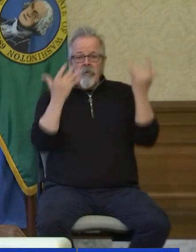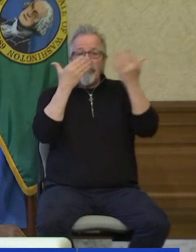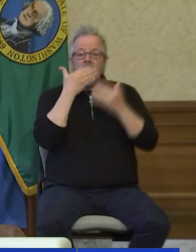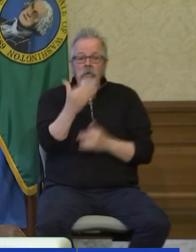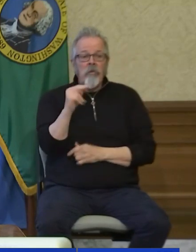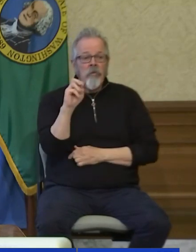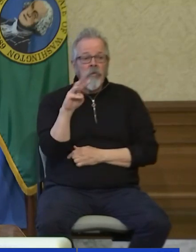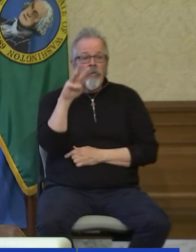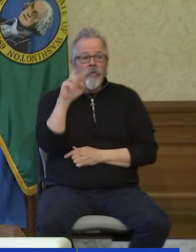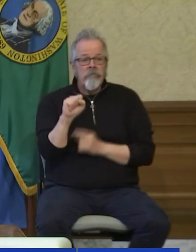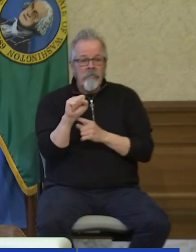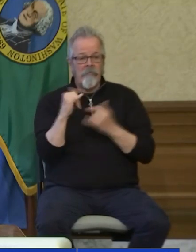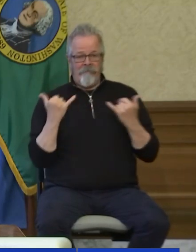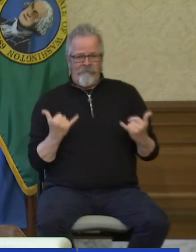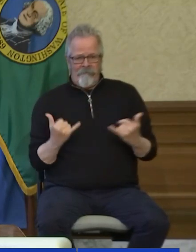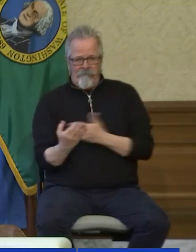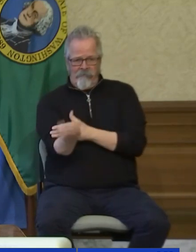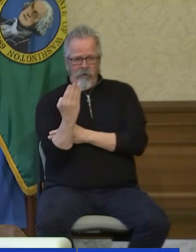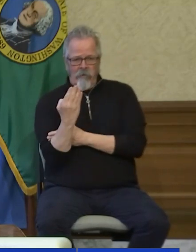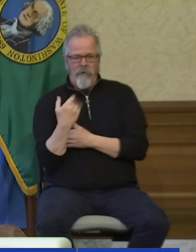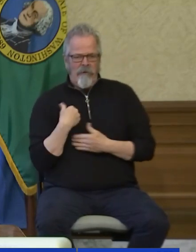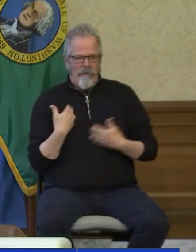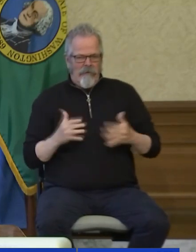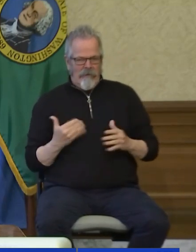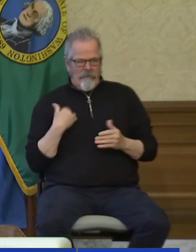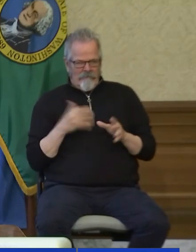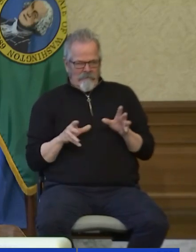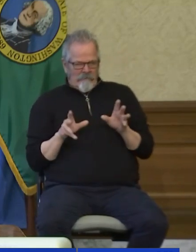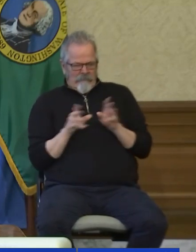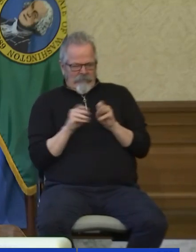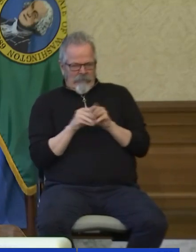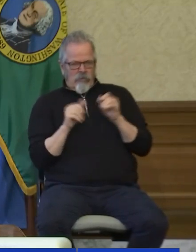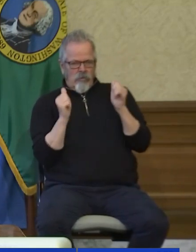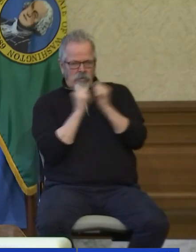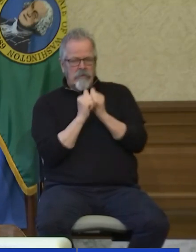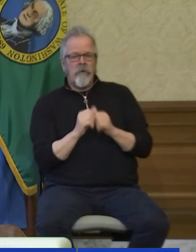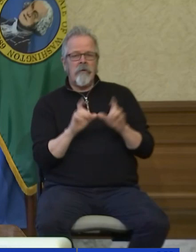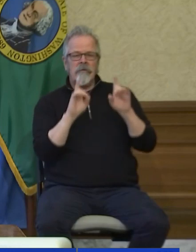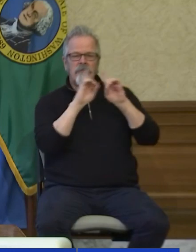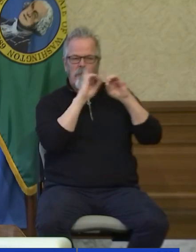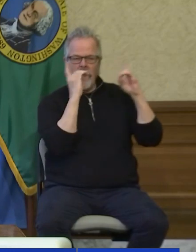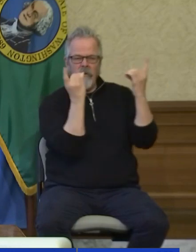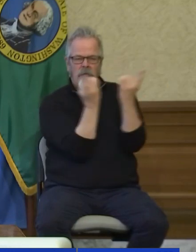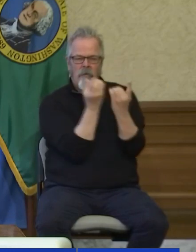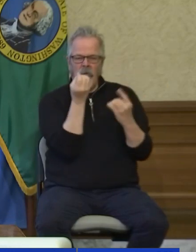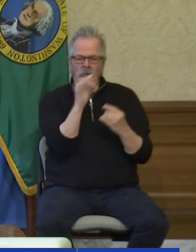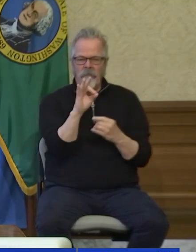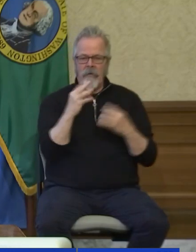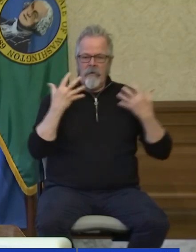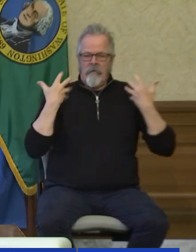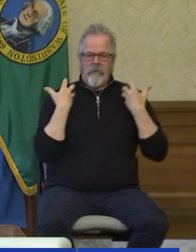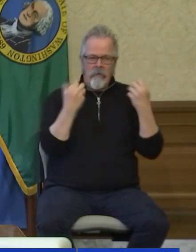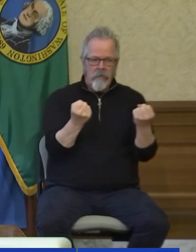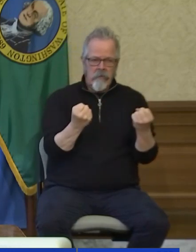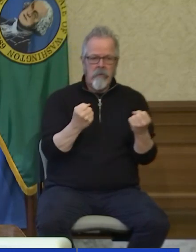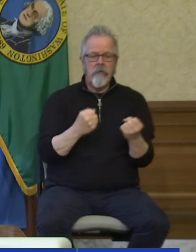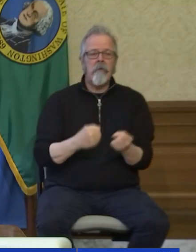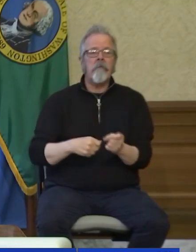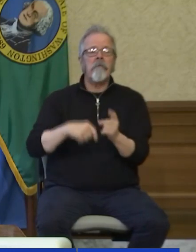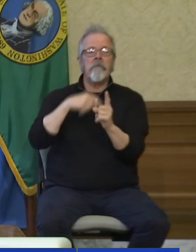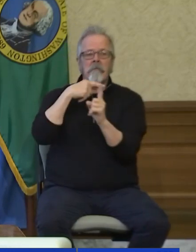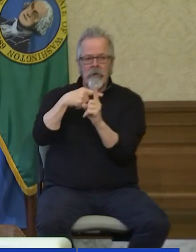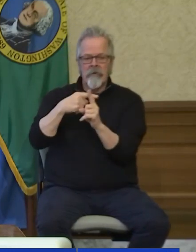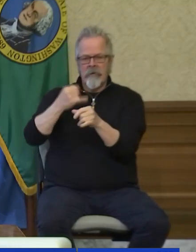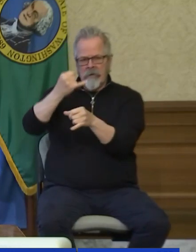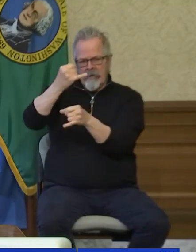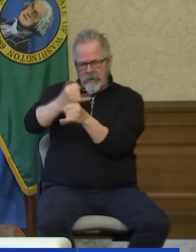and modelers from the Institute for Disease Modeling. This morning, they told me that